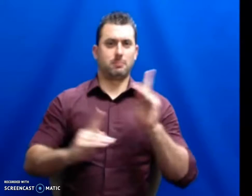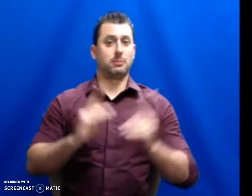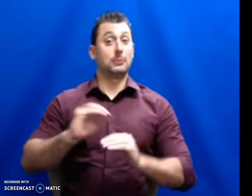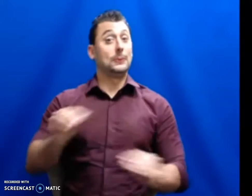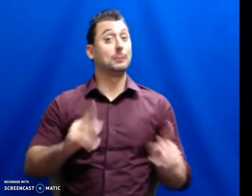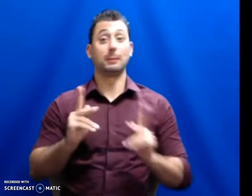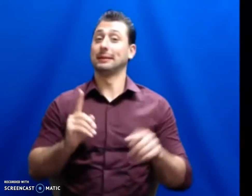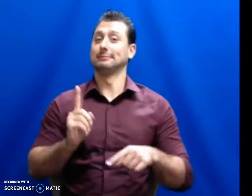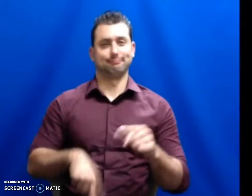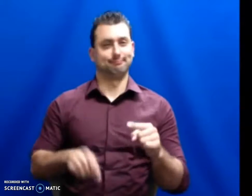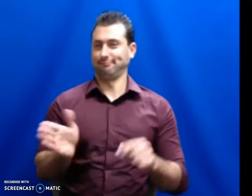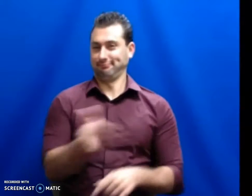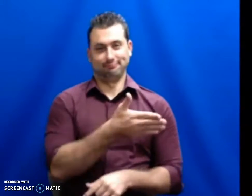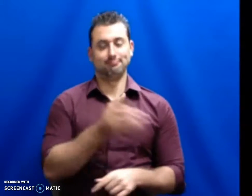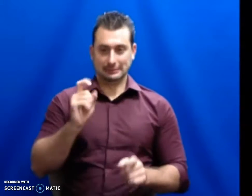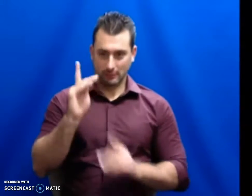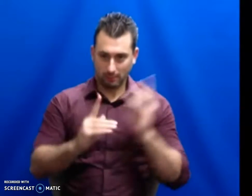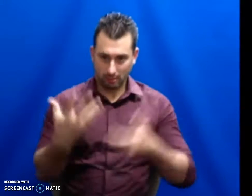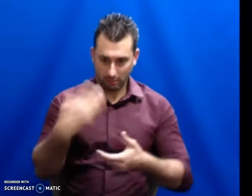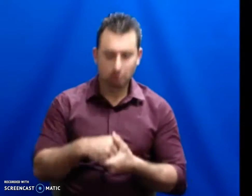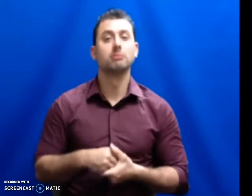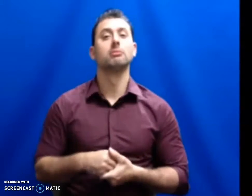who are involved in the community.